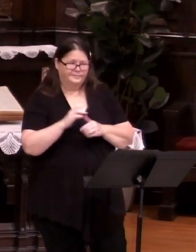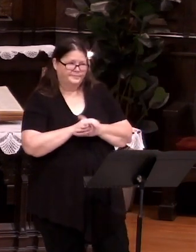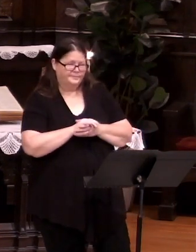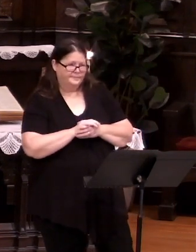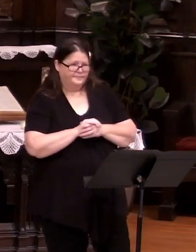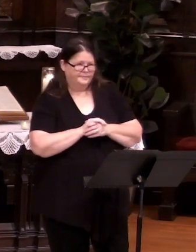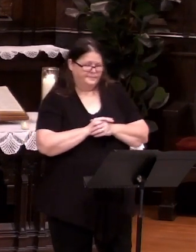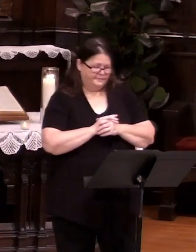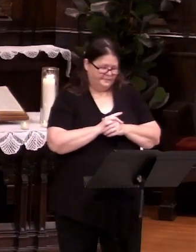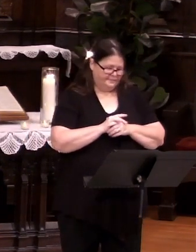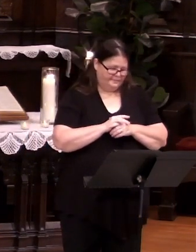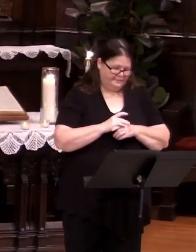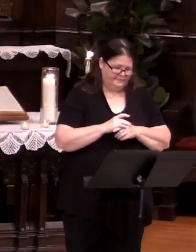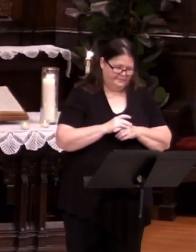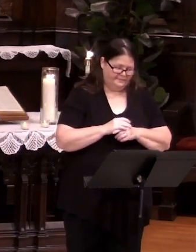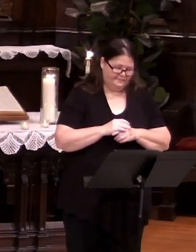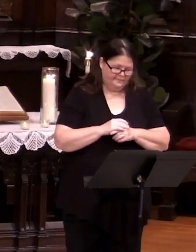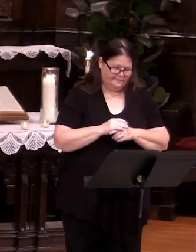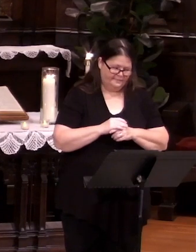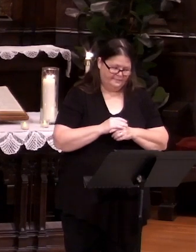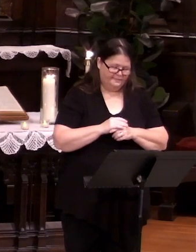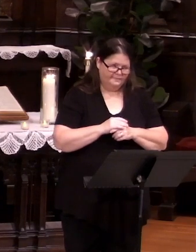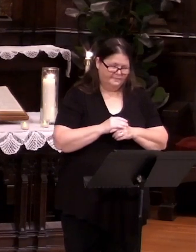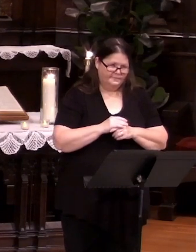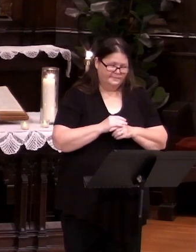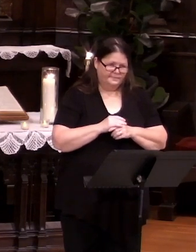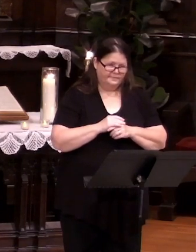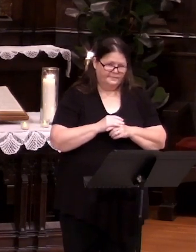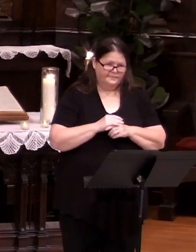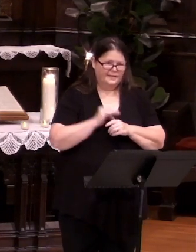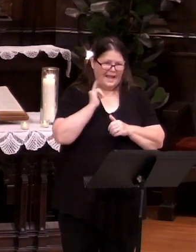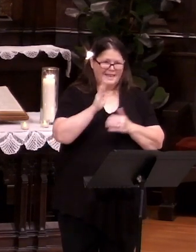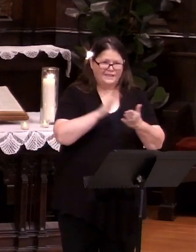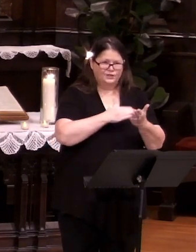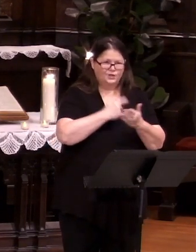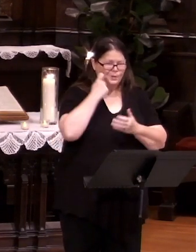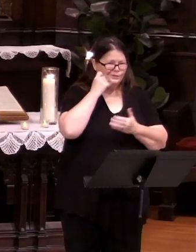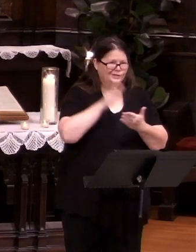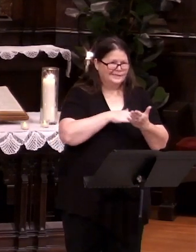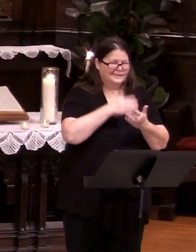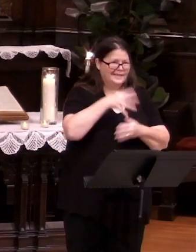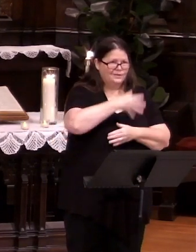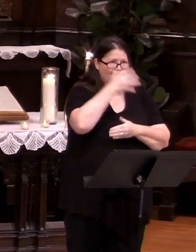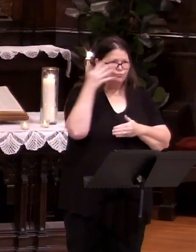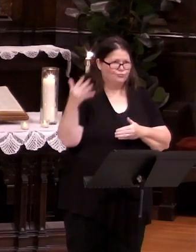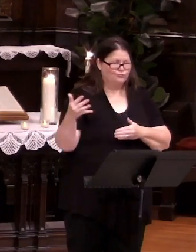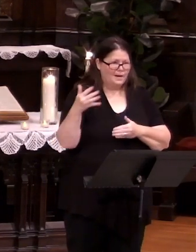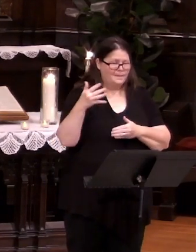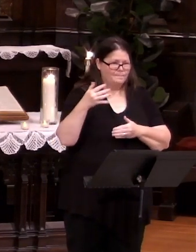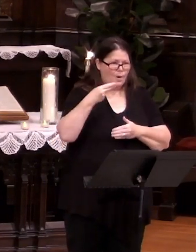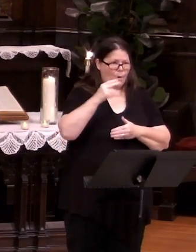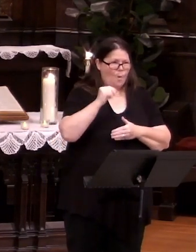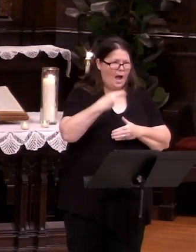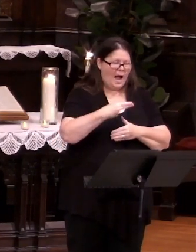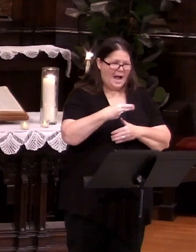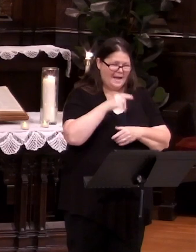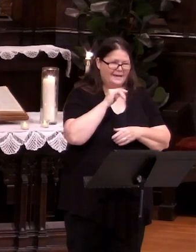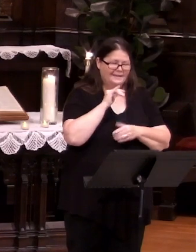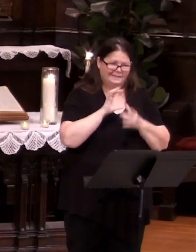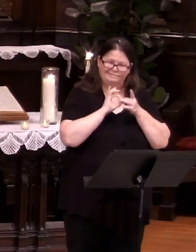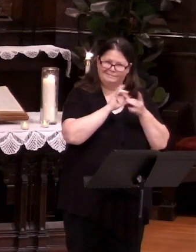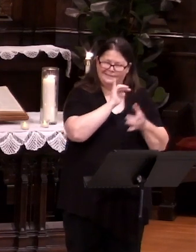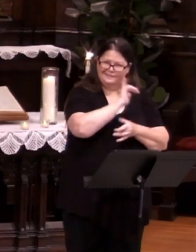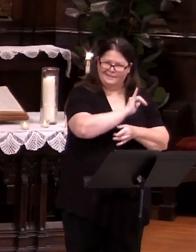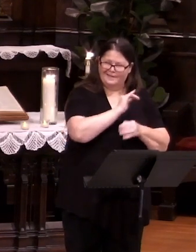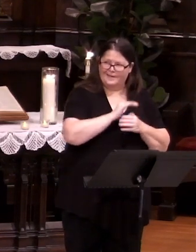our offertory, Rainbow High. On this tour, Evita met with leaders in Italy,